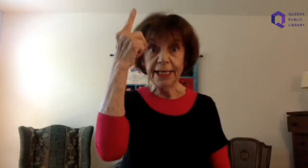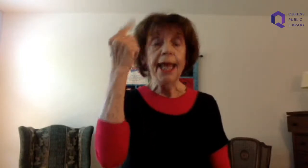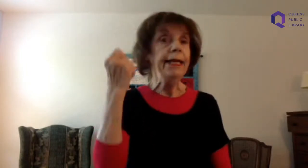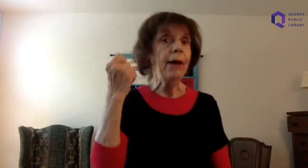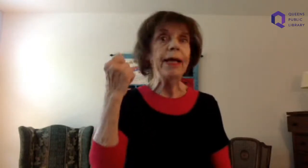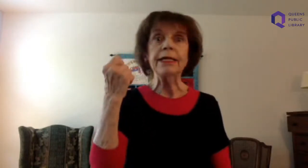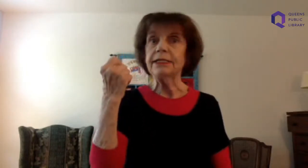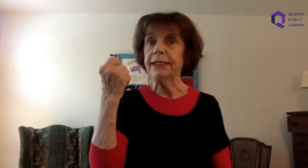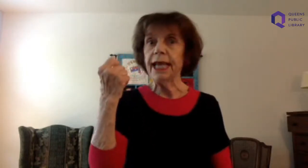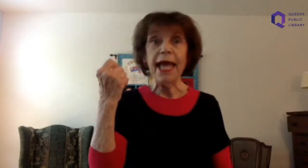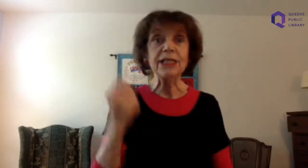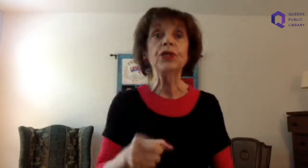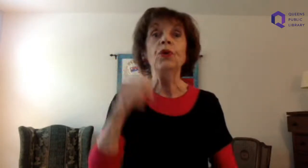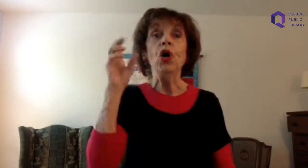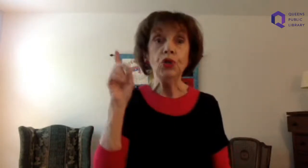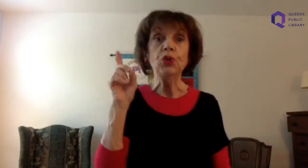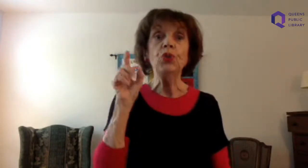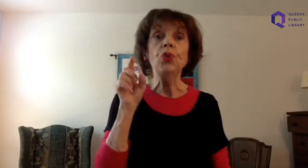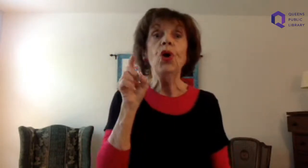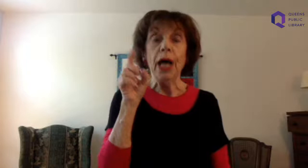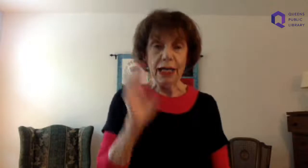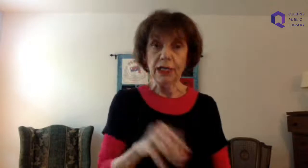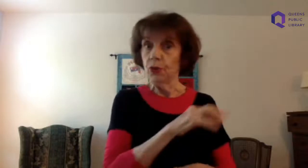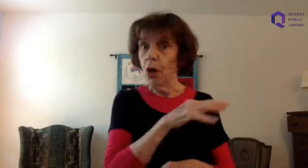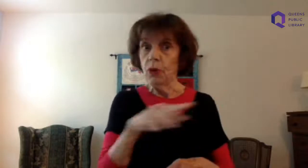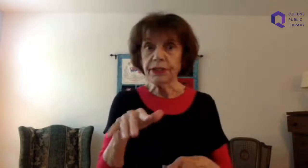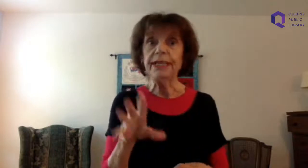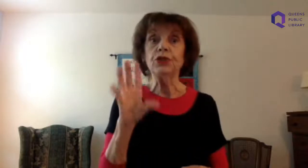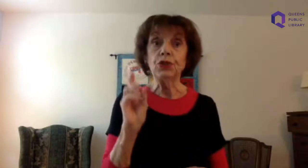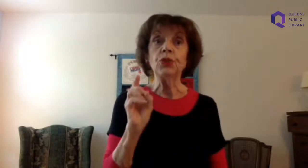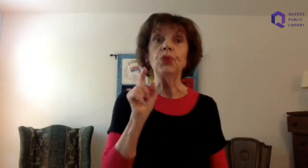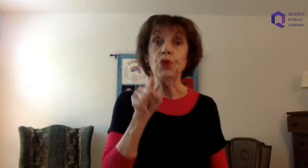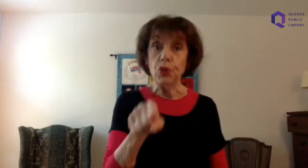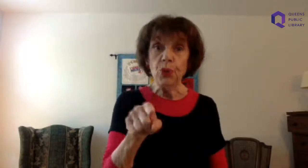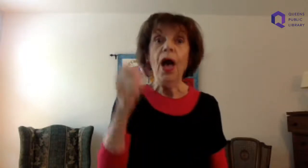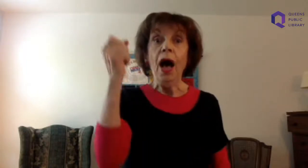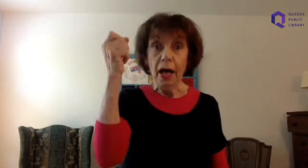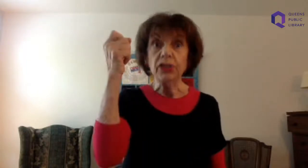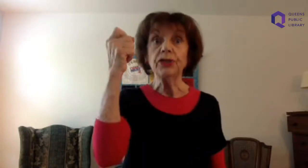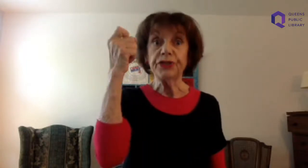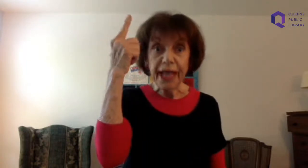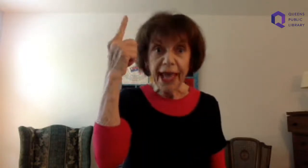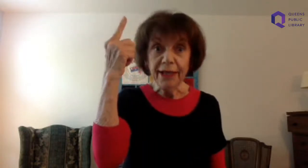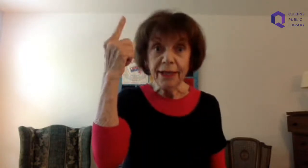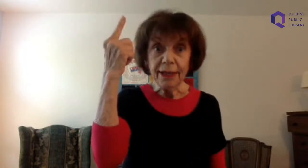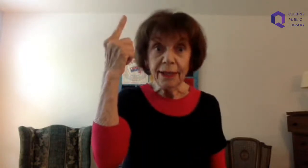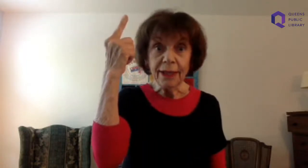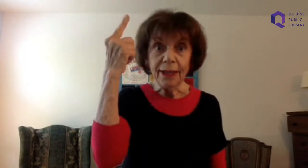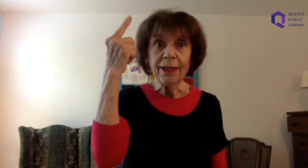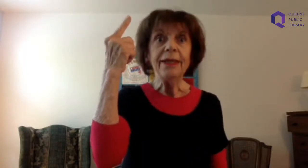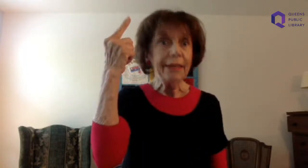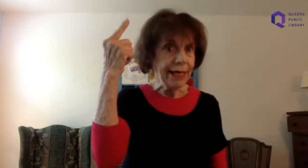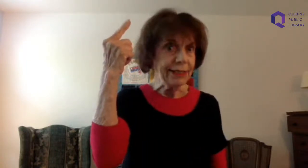Understand. Now I can see, ask you, I can do a whole sentence. Do you understand? Yes or